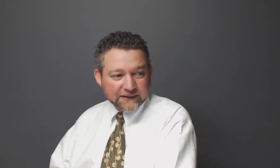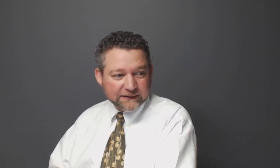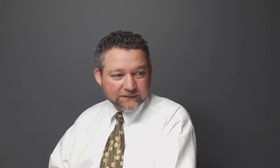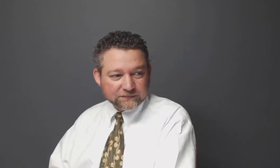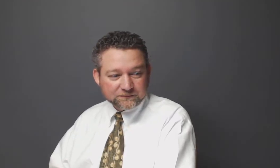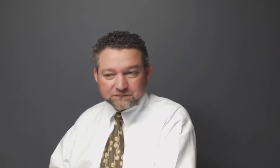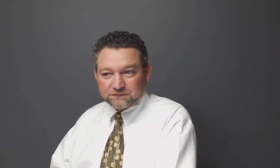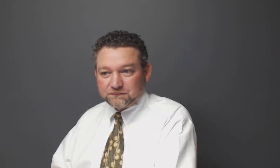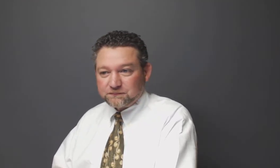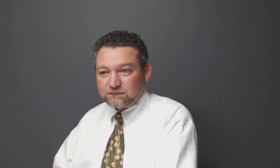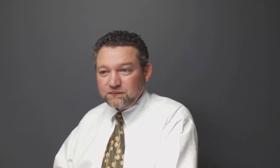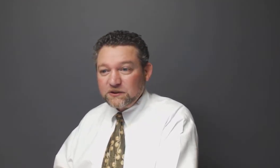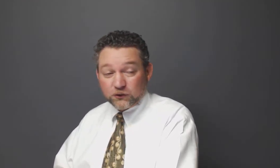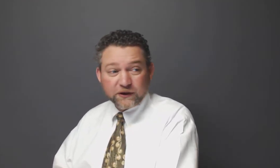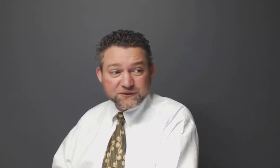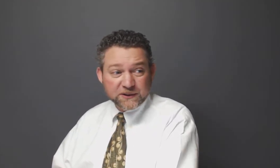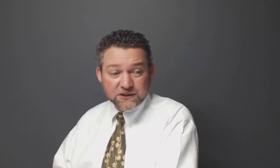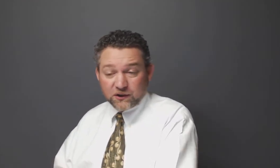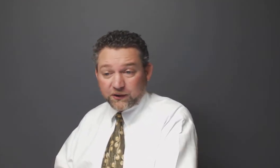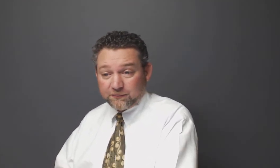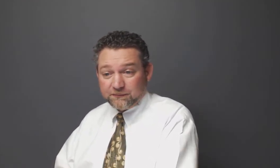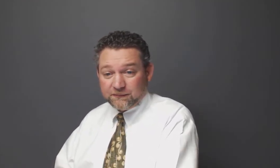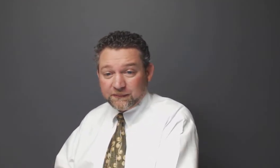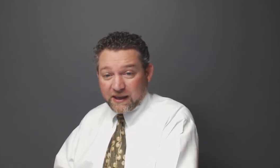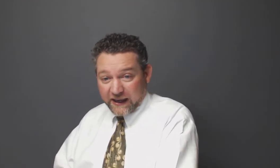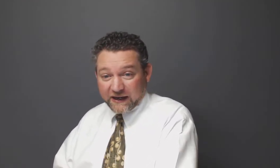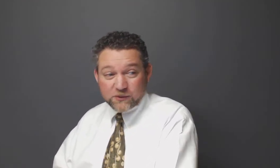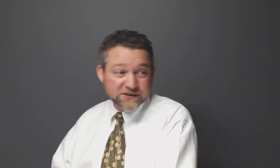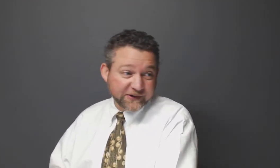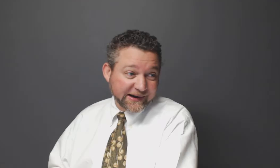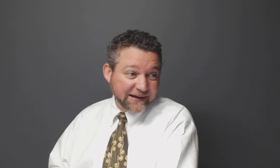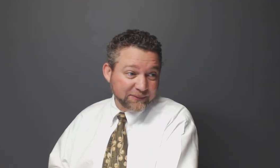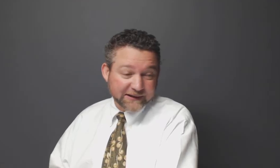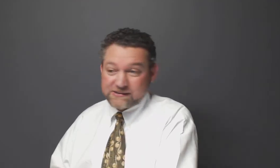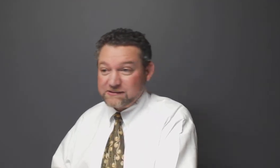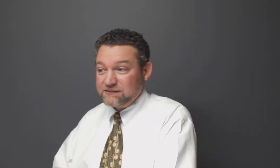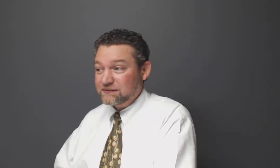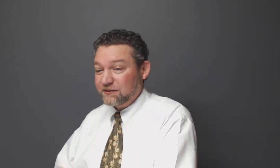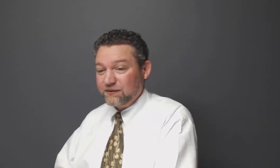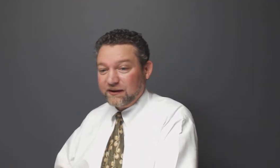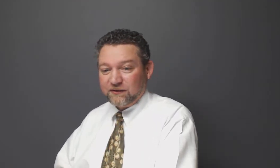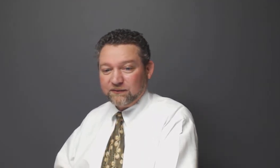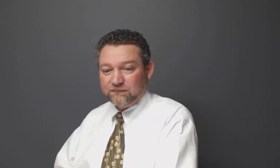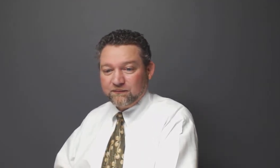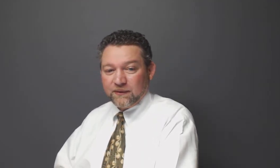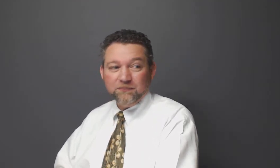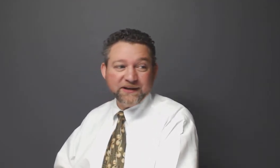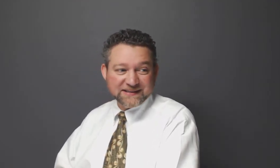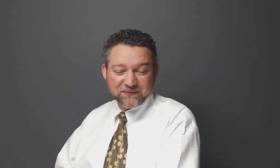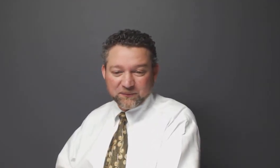clean. So Christ was caught up, and it was a very high place, the third heaven, but he's coming